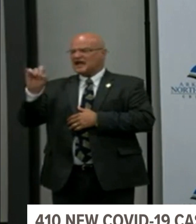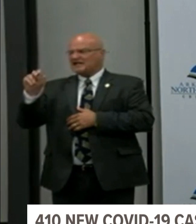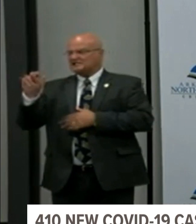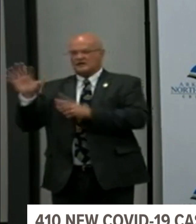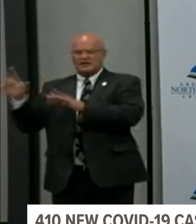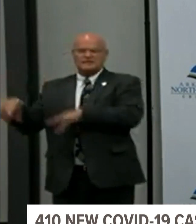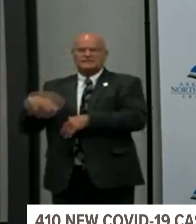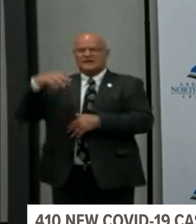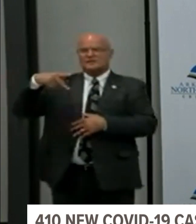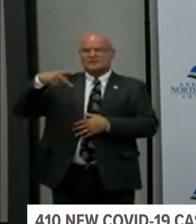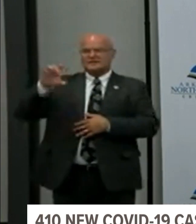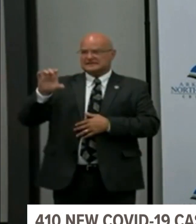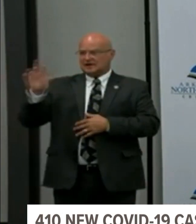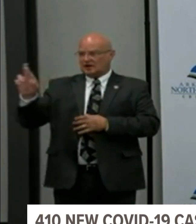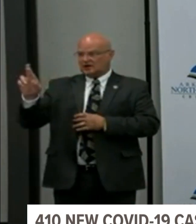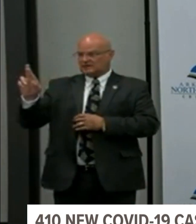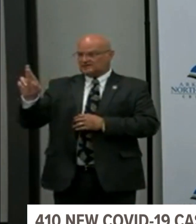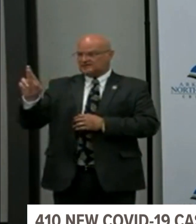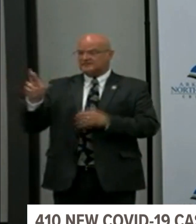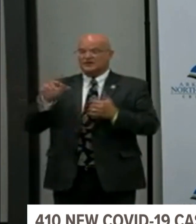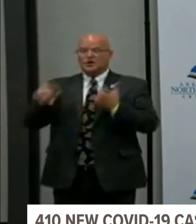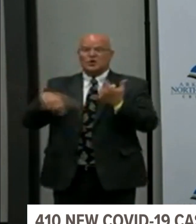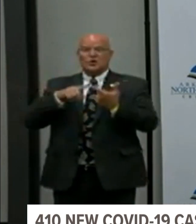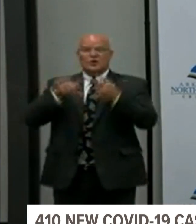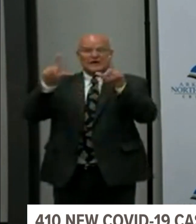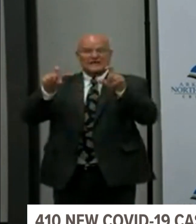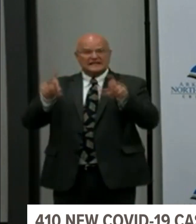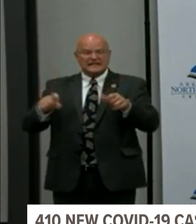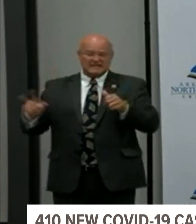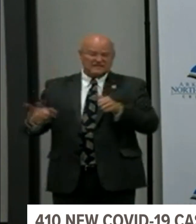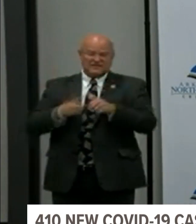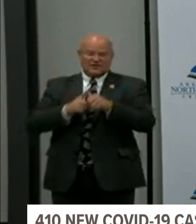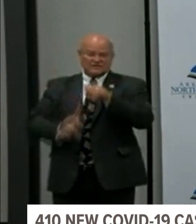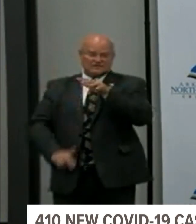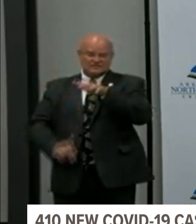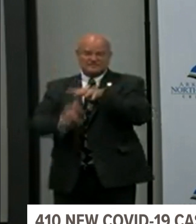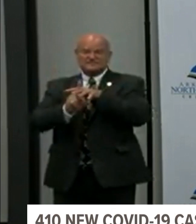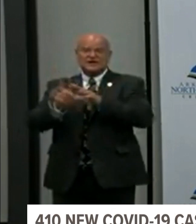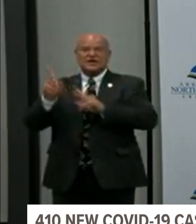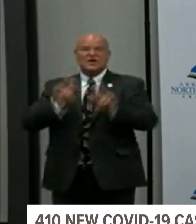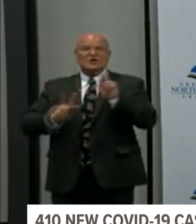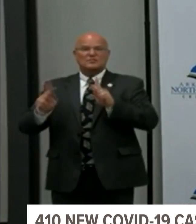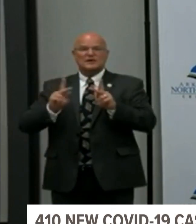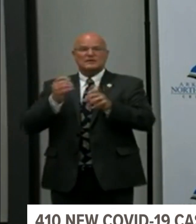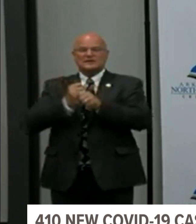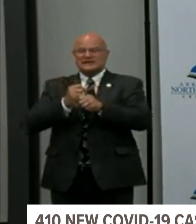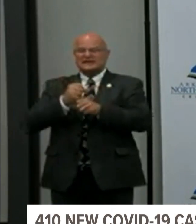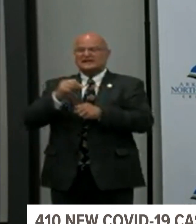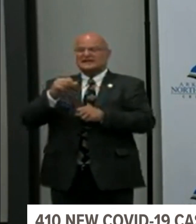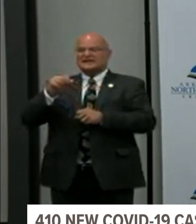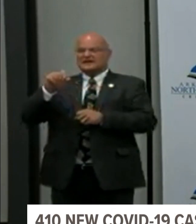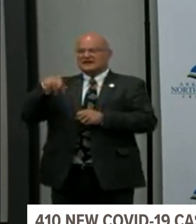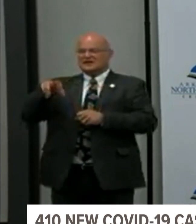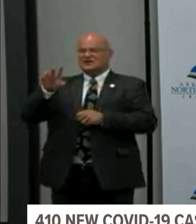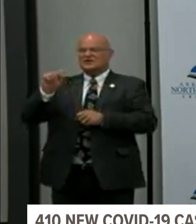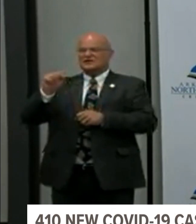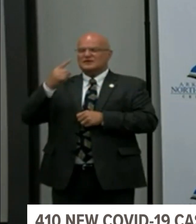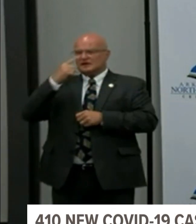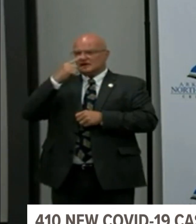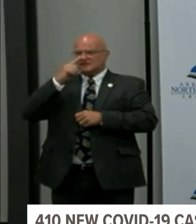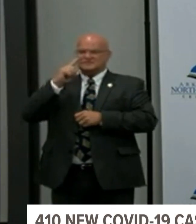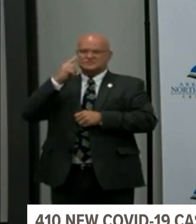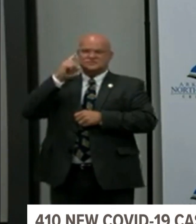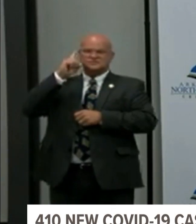say PCR. Now, when this test first came out, people would get a swab that would go up way into